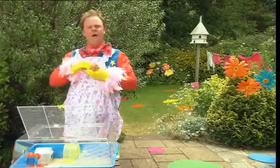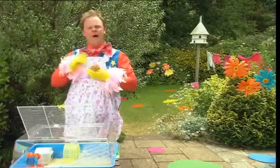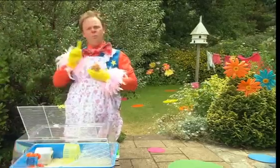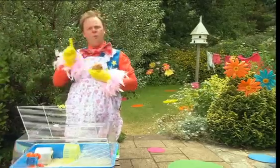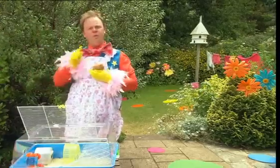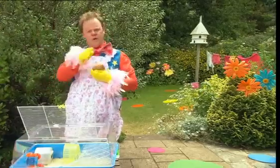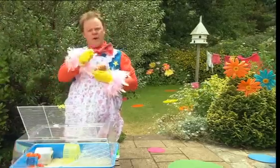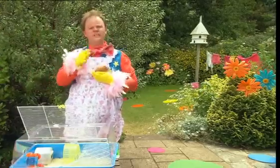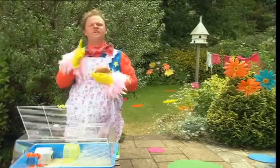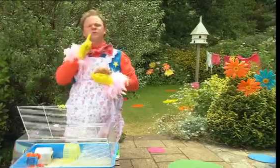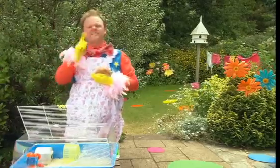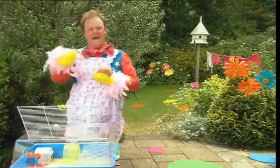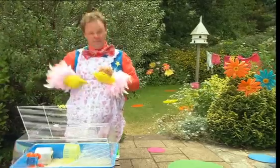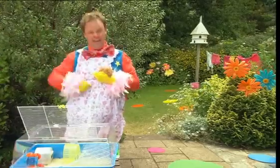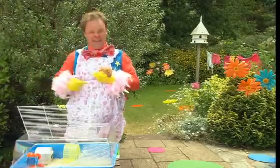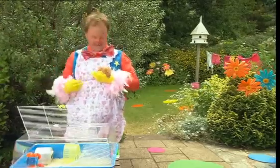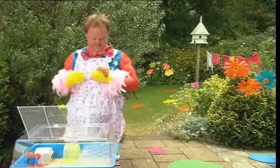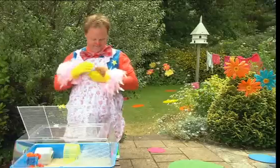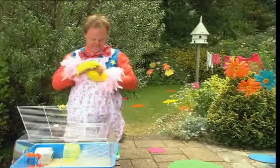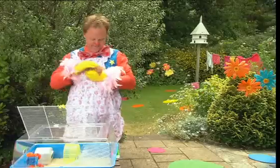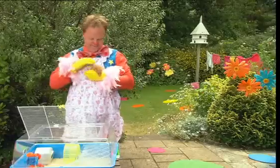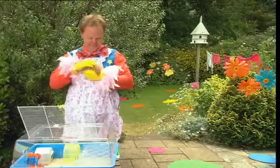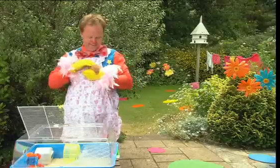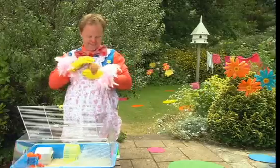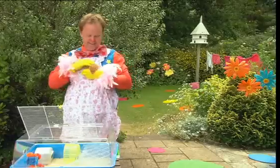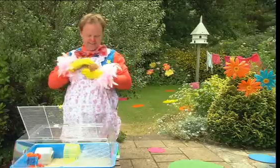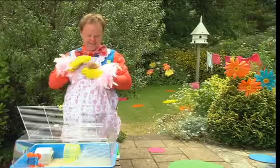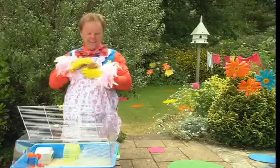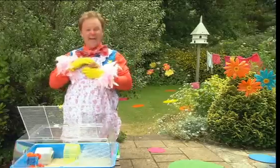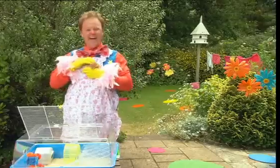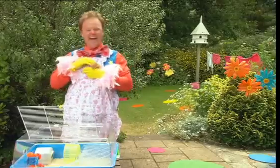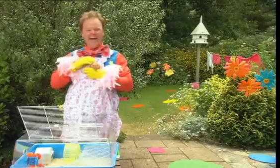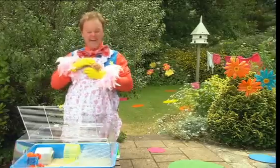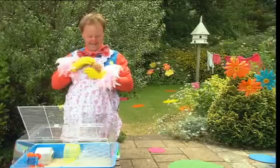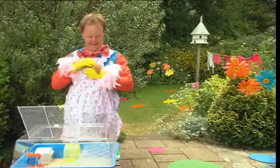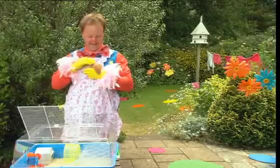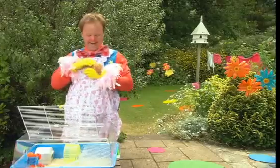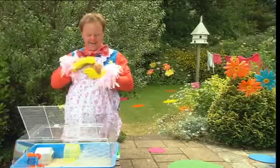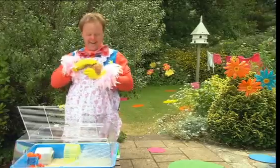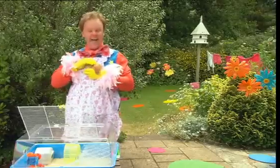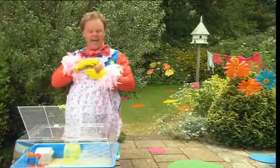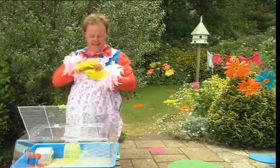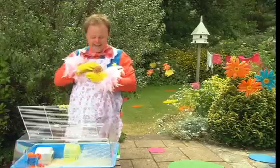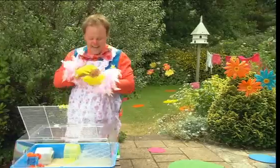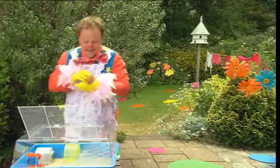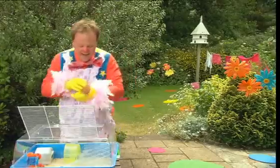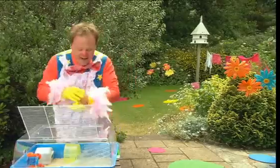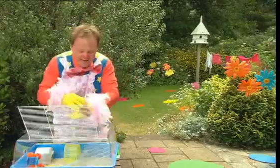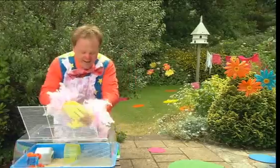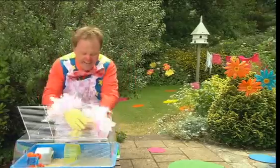Now, what were you going to tell me? Oh, don't worry, Mr. Tumble. It's okay now. There you go, Harry.